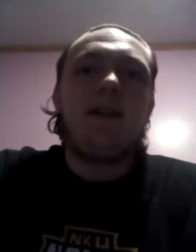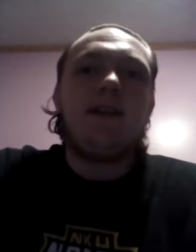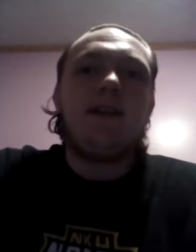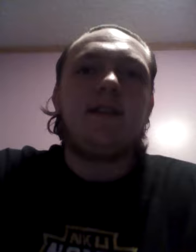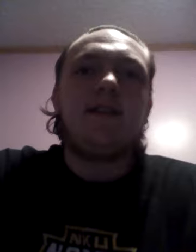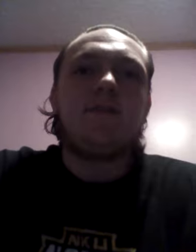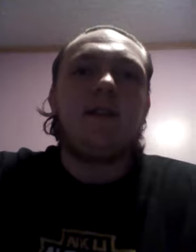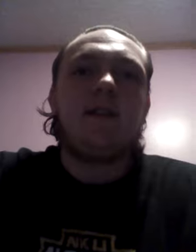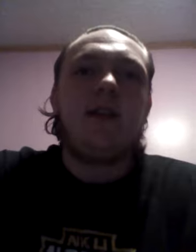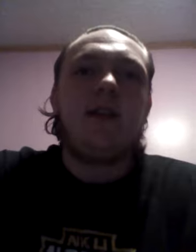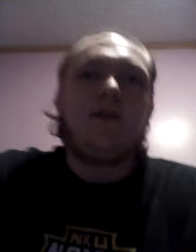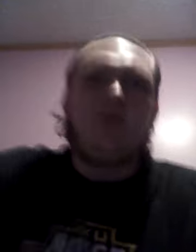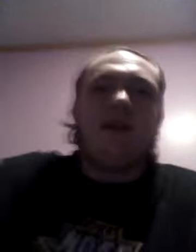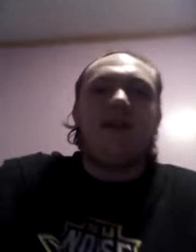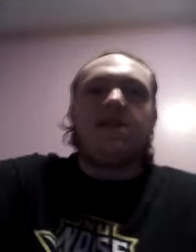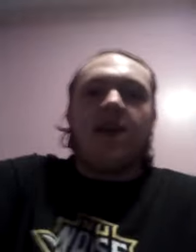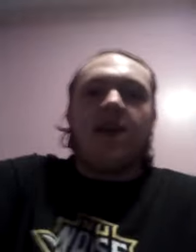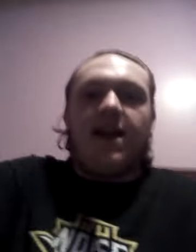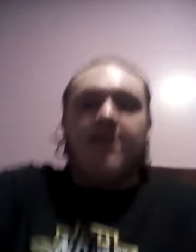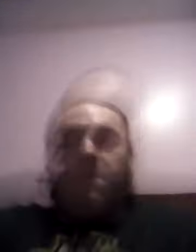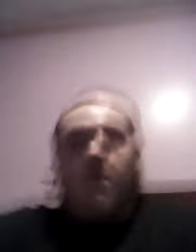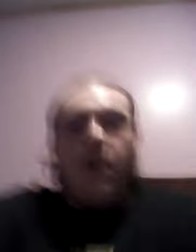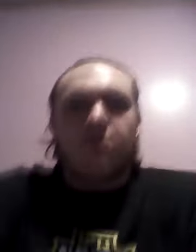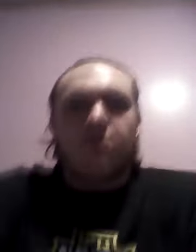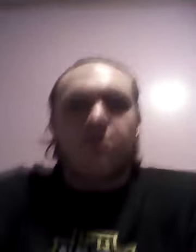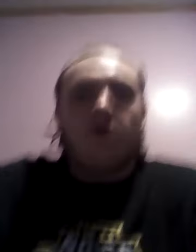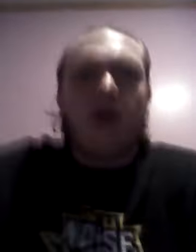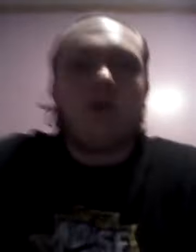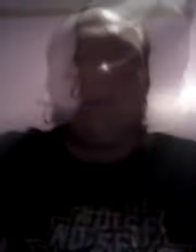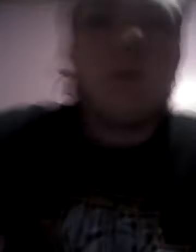is 66%, and your wind is at 10 miles per hour.